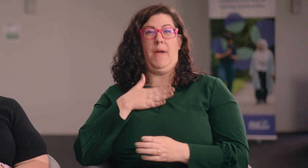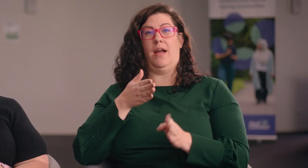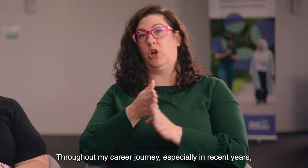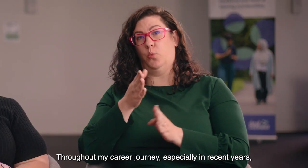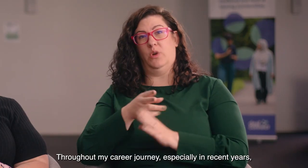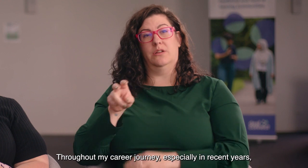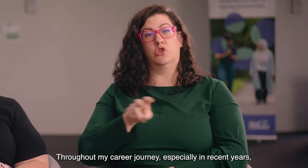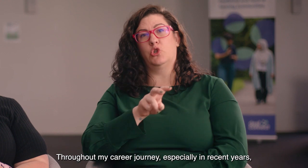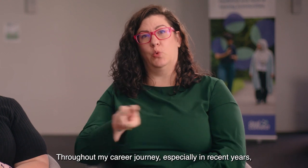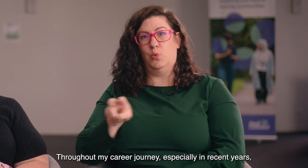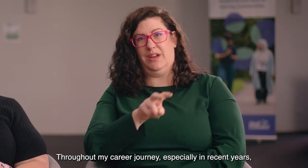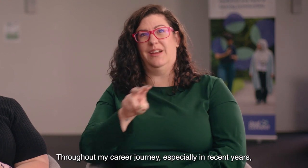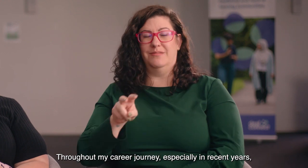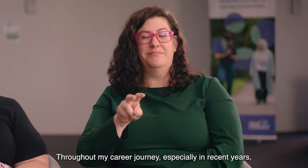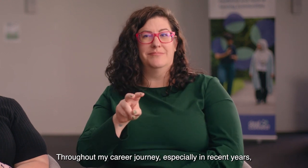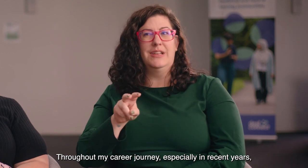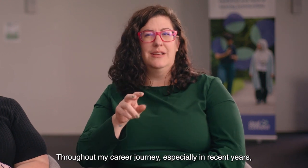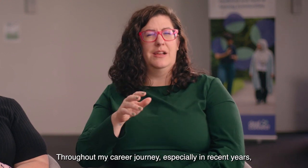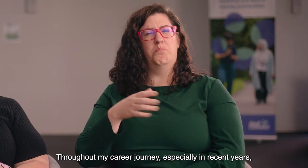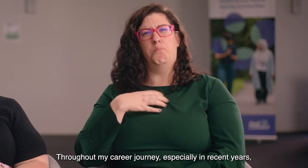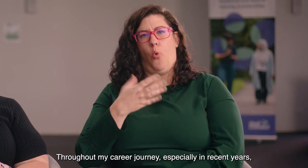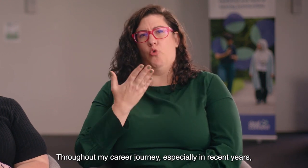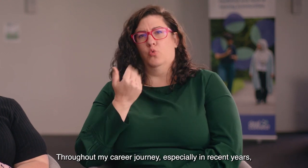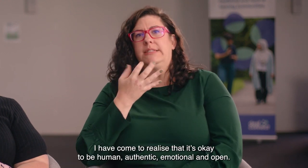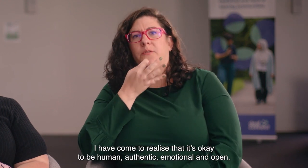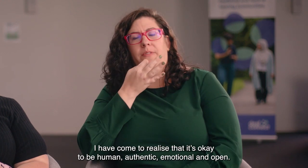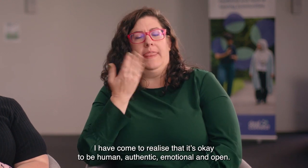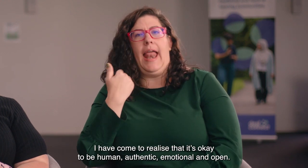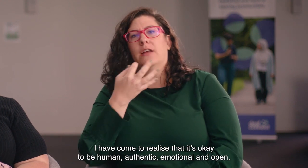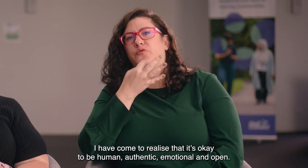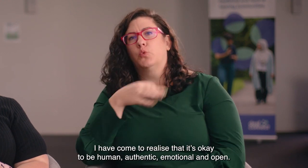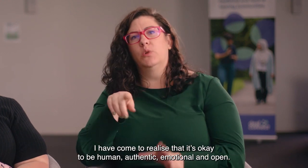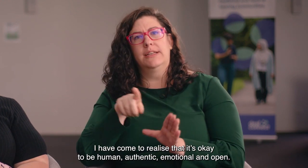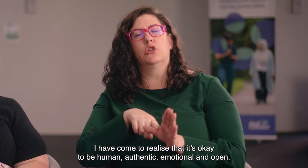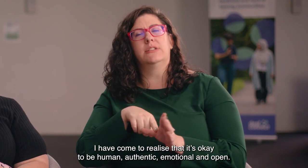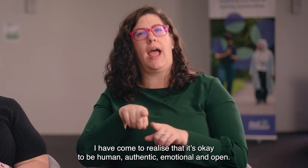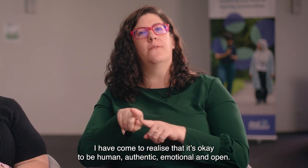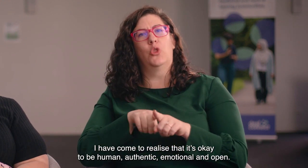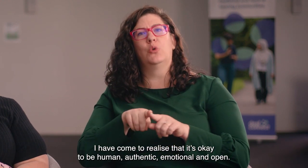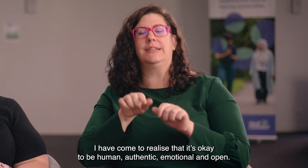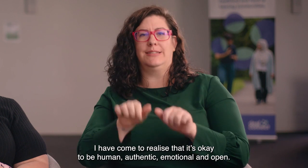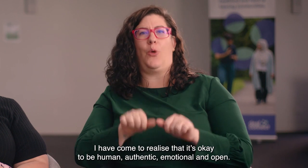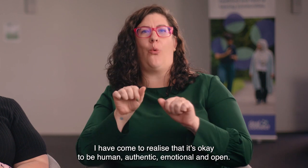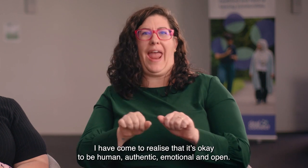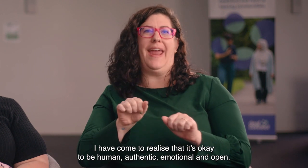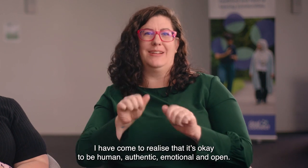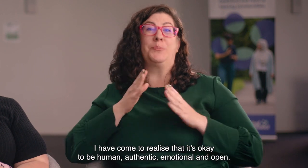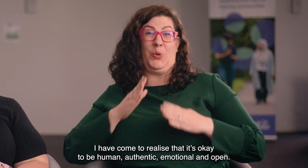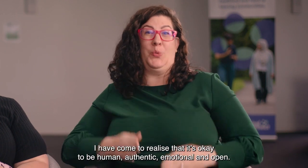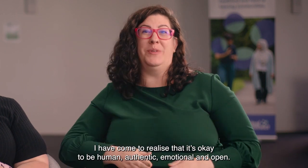Throughout my career journey, especially in recent years, I've come to realize that it's okay to be